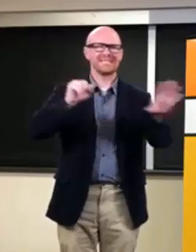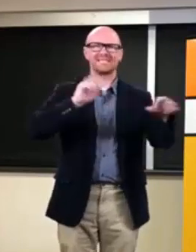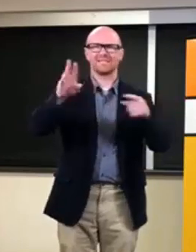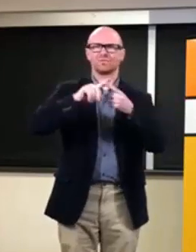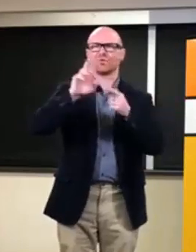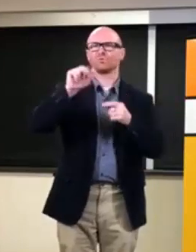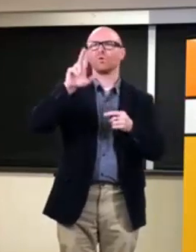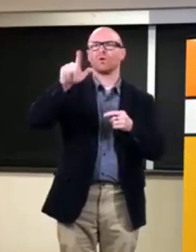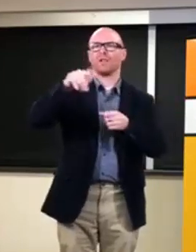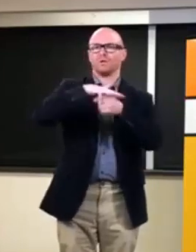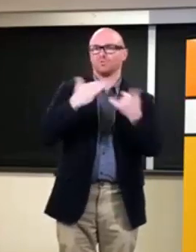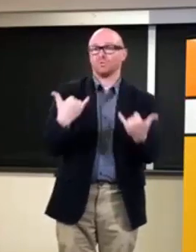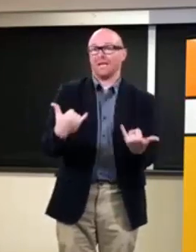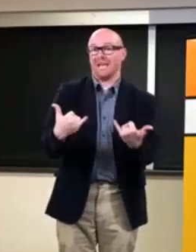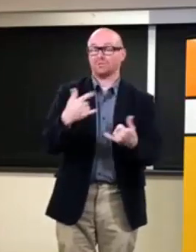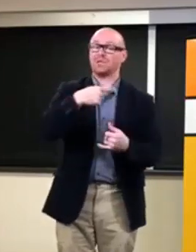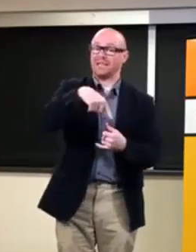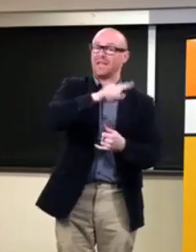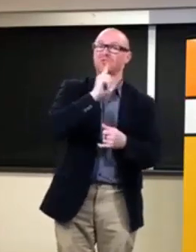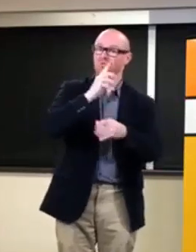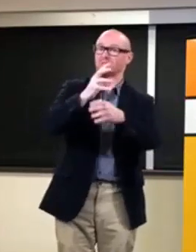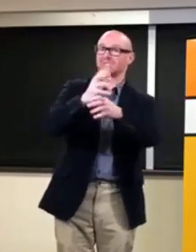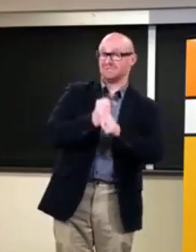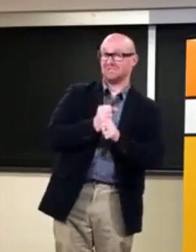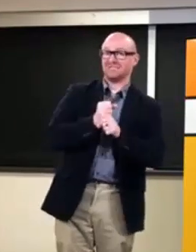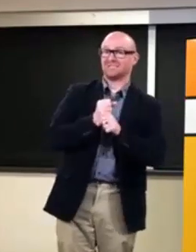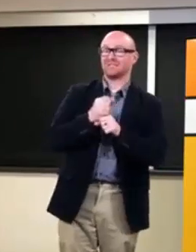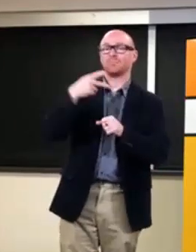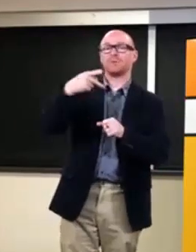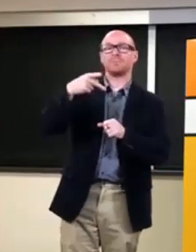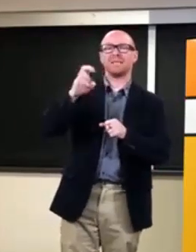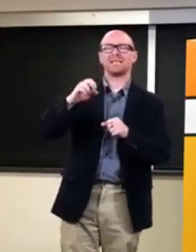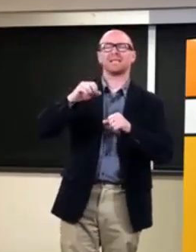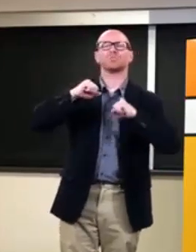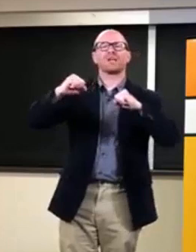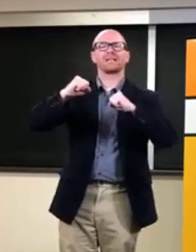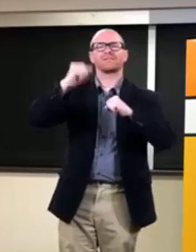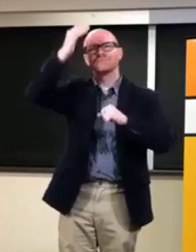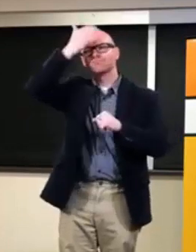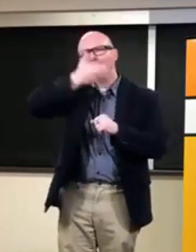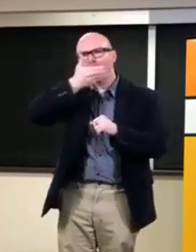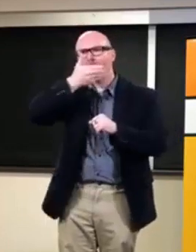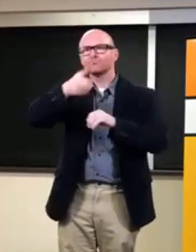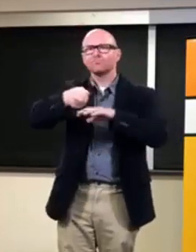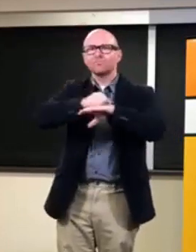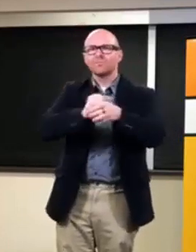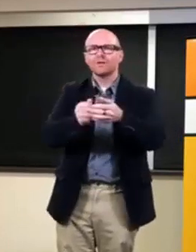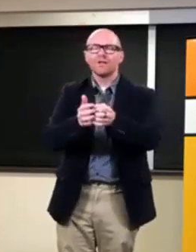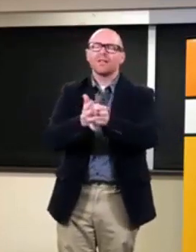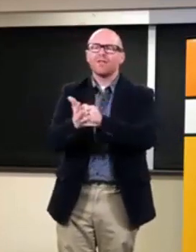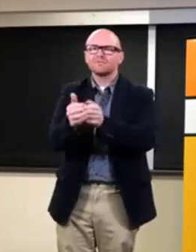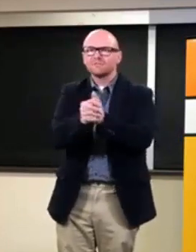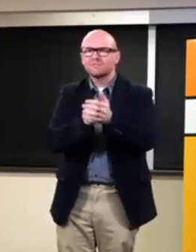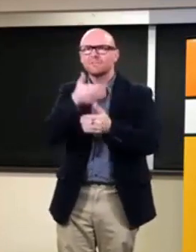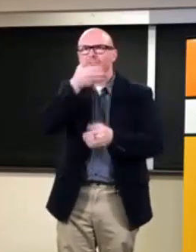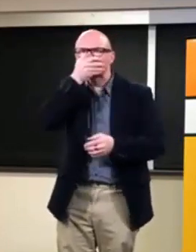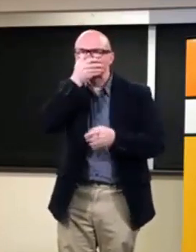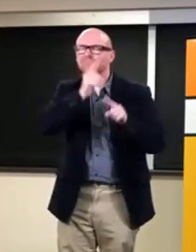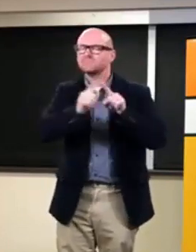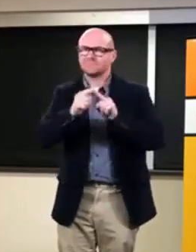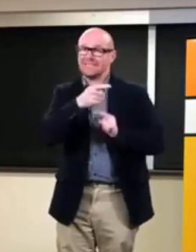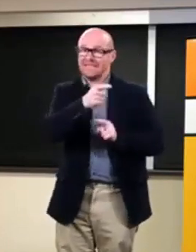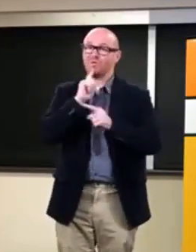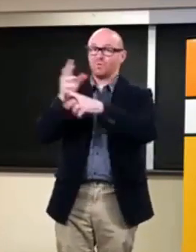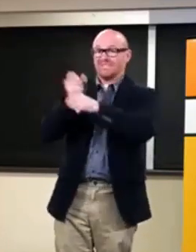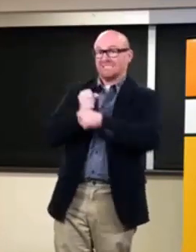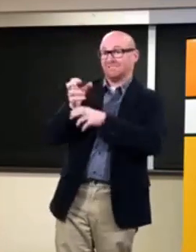are included in that. So they're getting kind of the same effort of supplies and PPE that the Wasatch Front hospitals are getting as